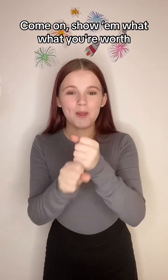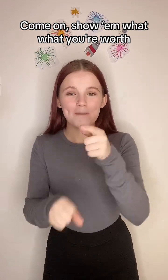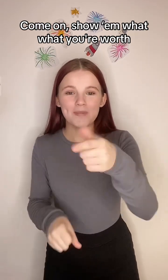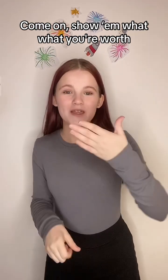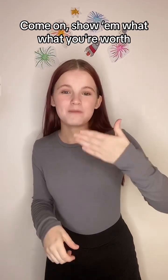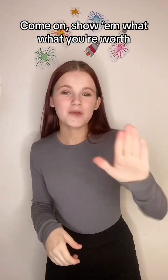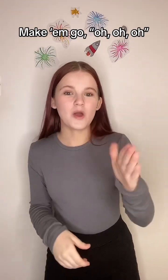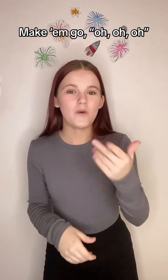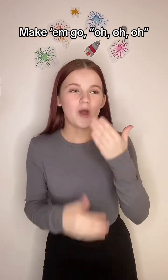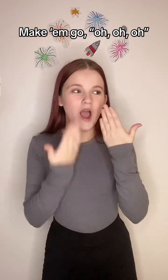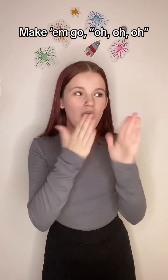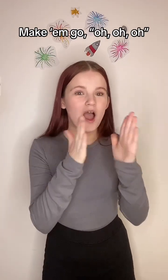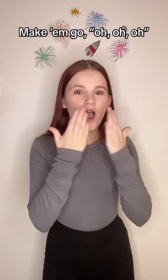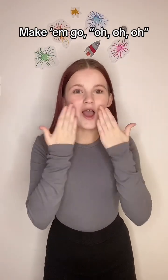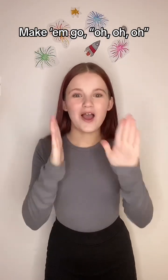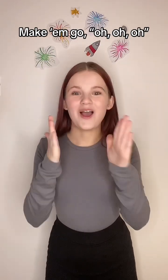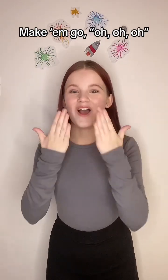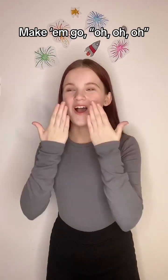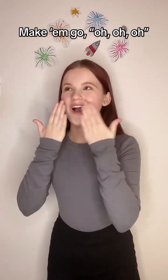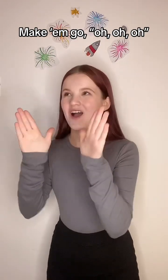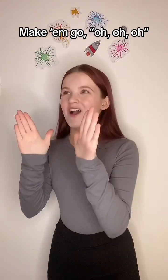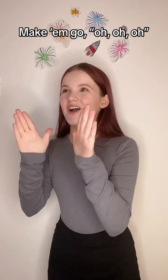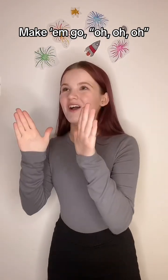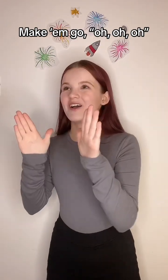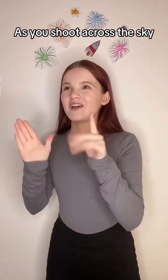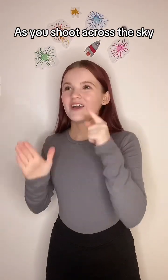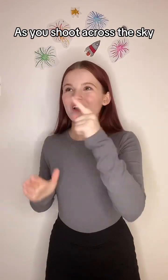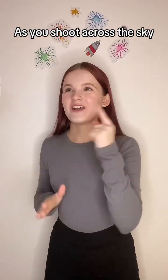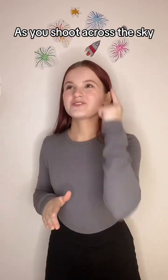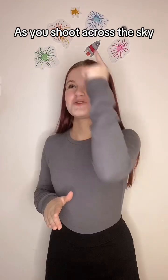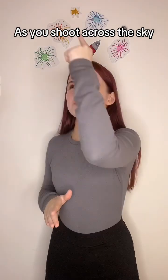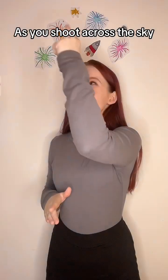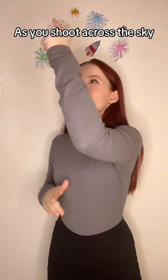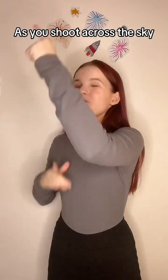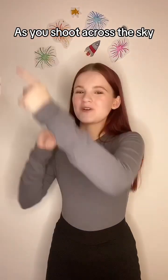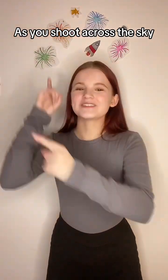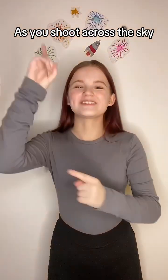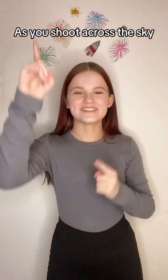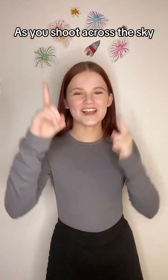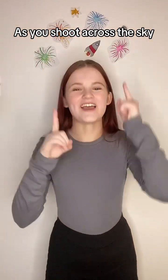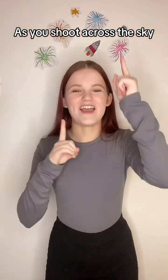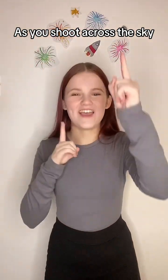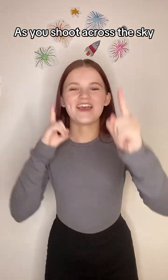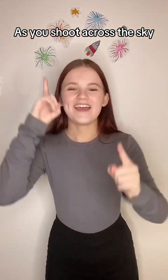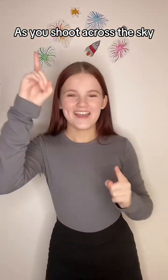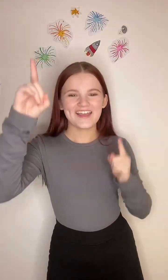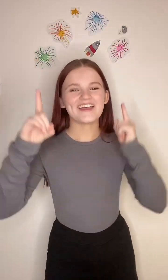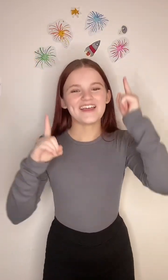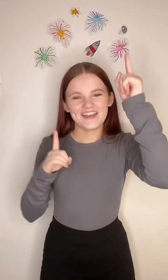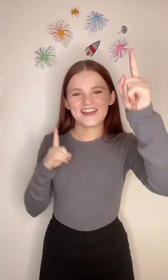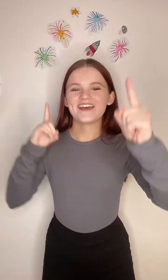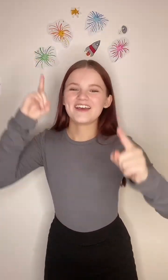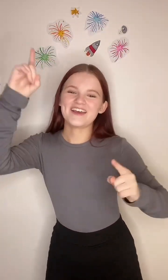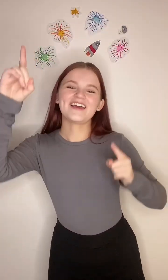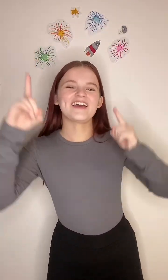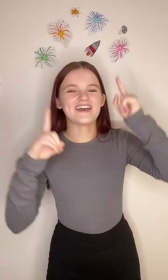Make em go ah ah ah ah. As you shoot across the sky. ah ah.